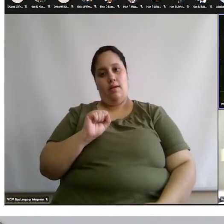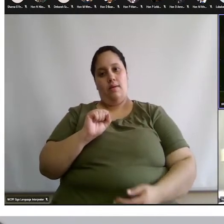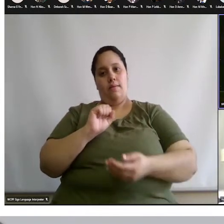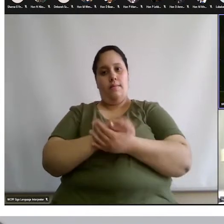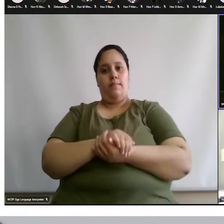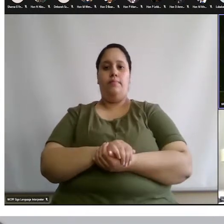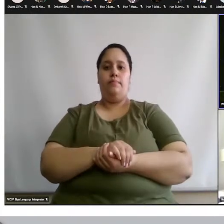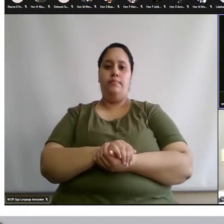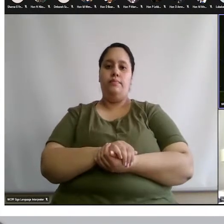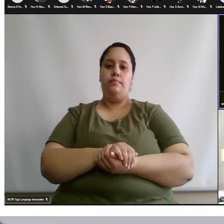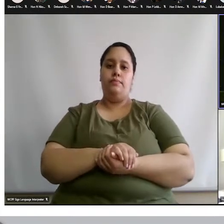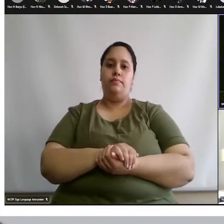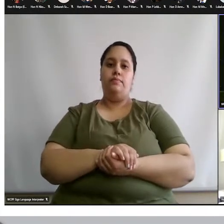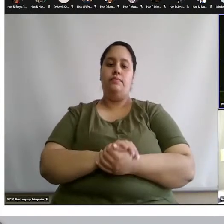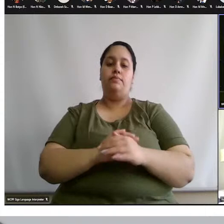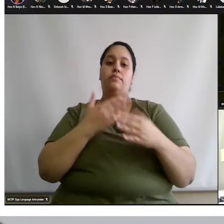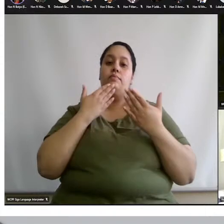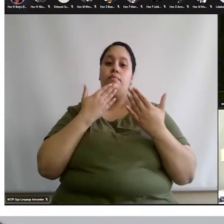Thank you, Speaker.